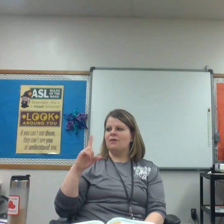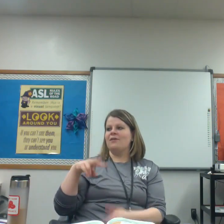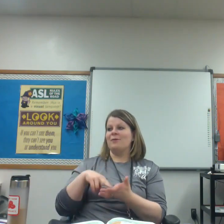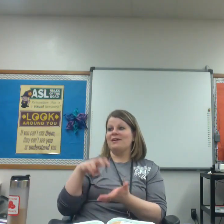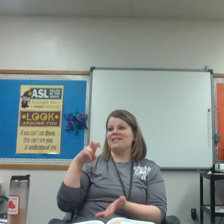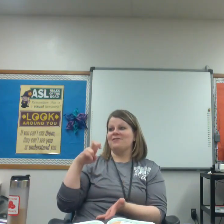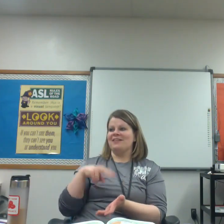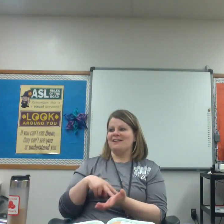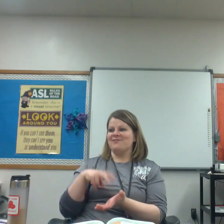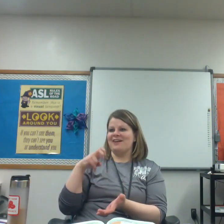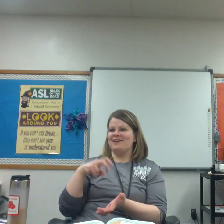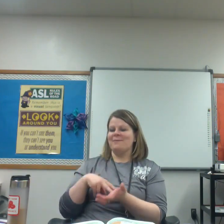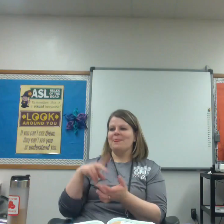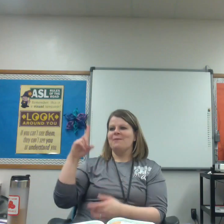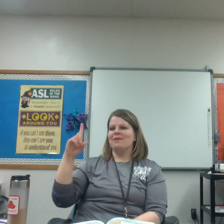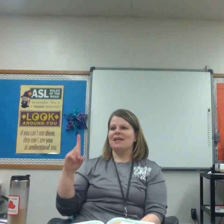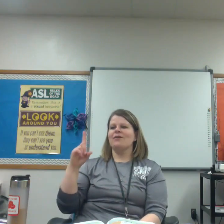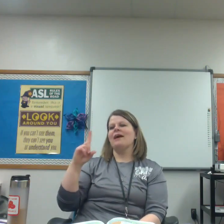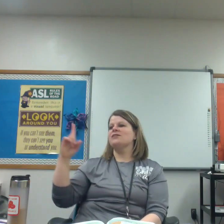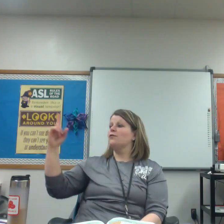That'll be a different classifier. But like, okay, so if you have